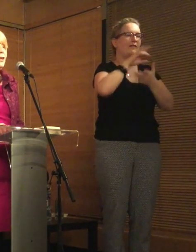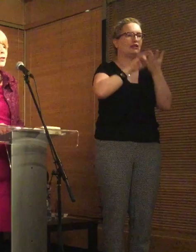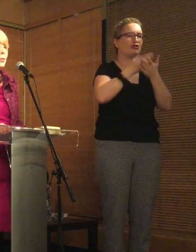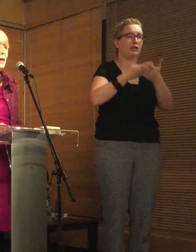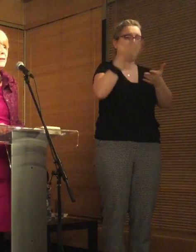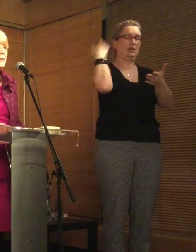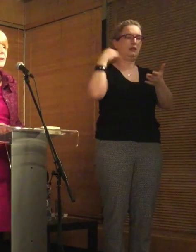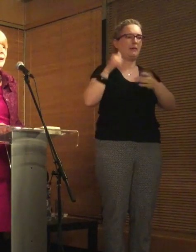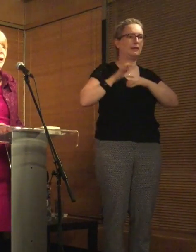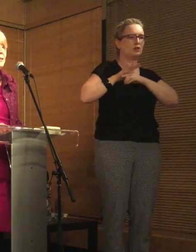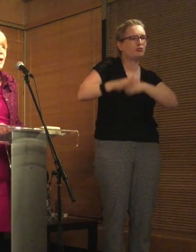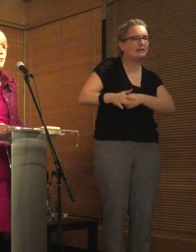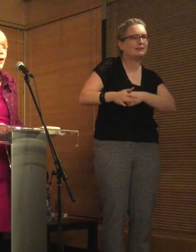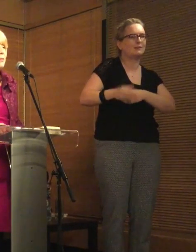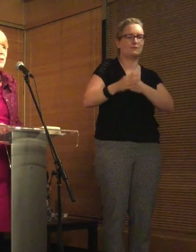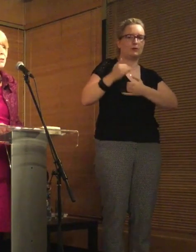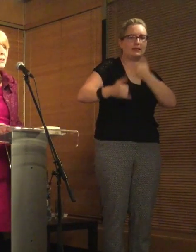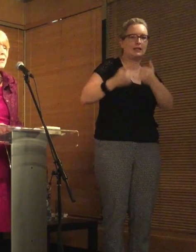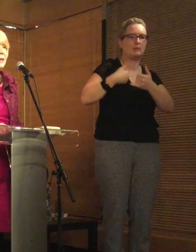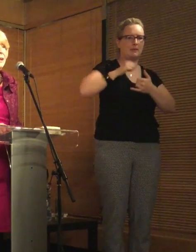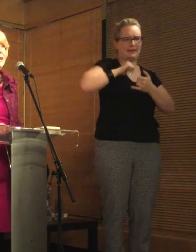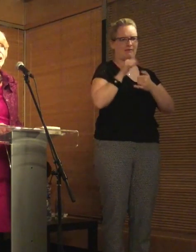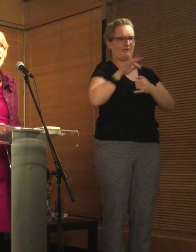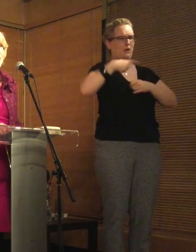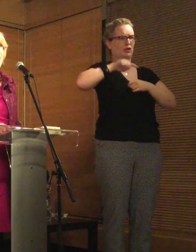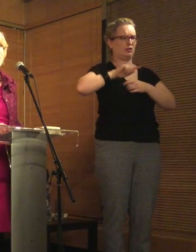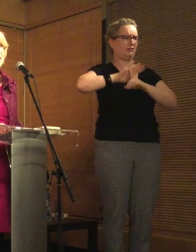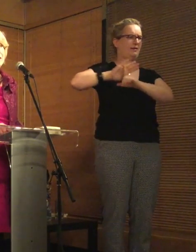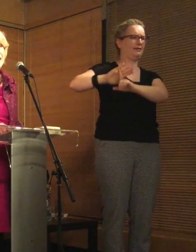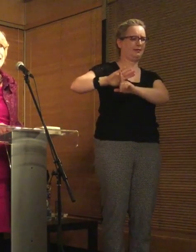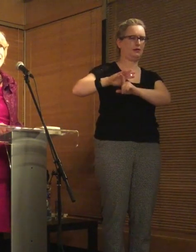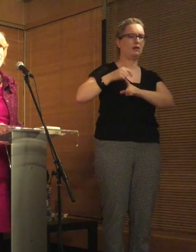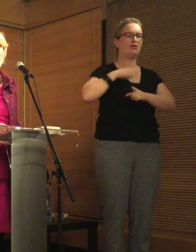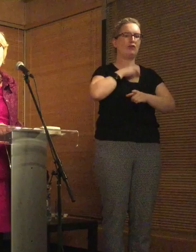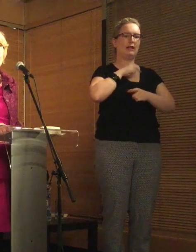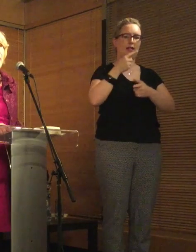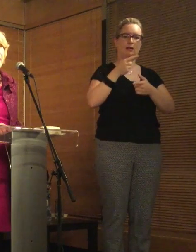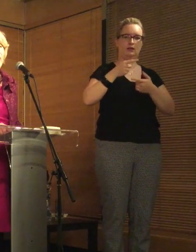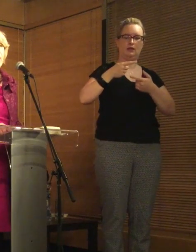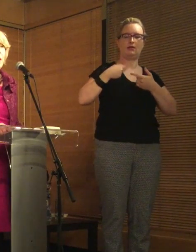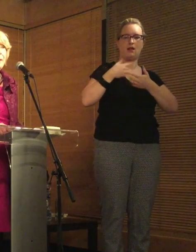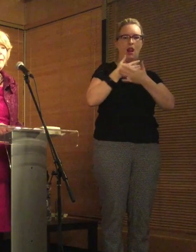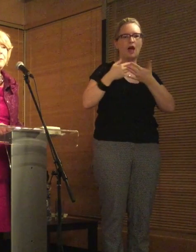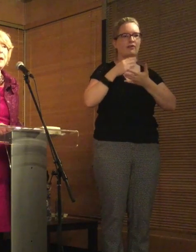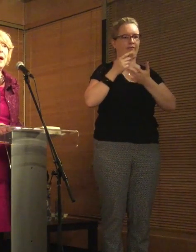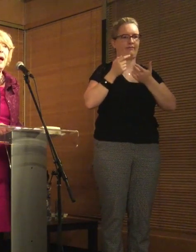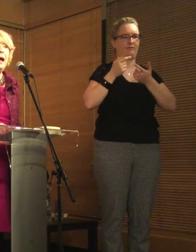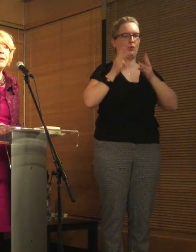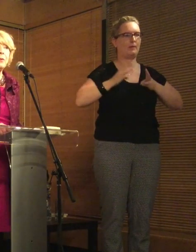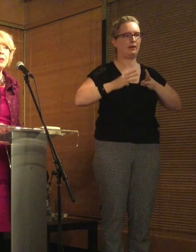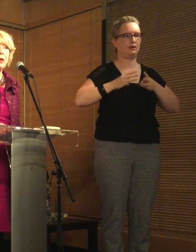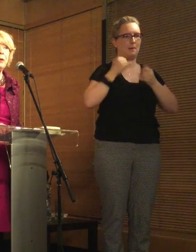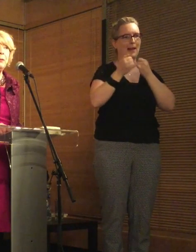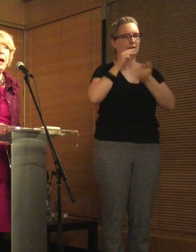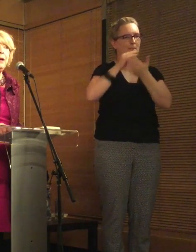been suppressed and kept from us, and particularly the part played in that history by women,